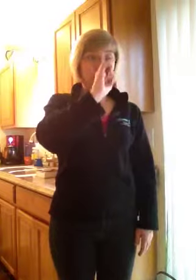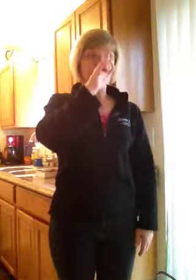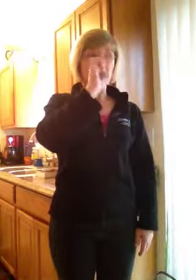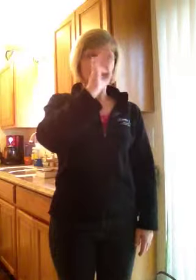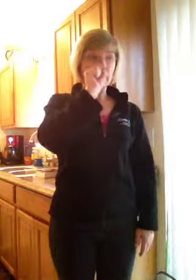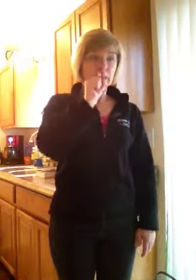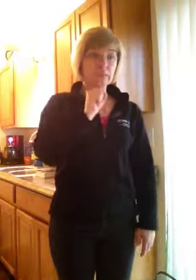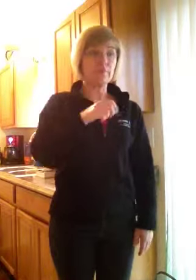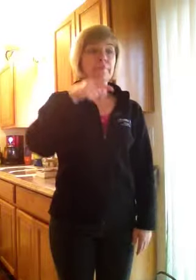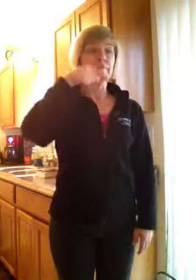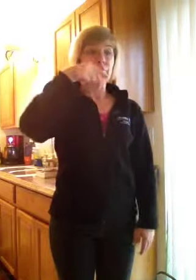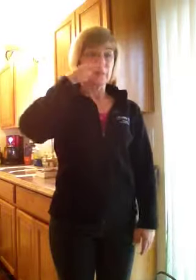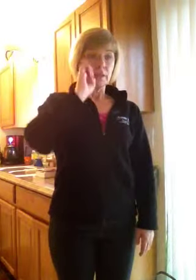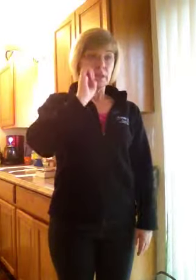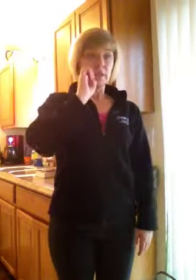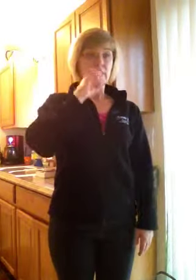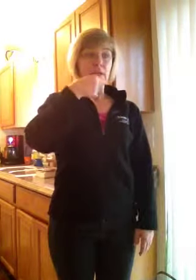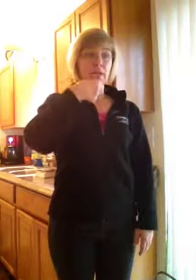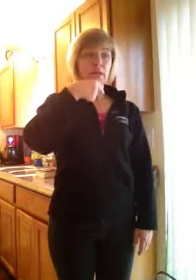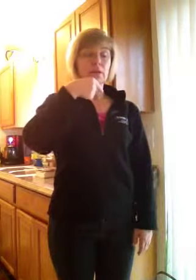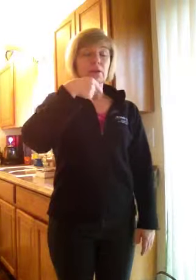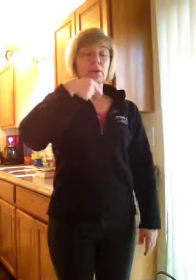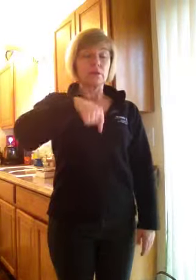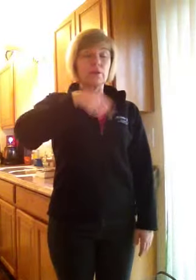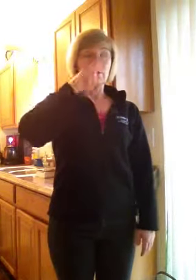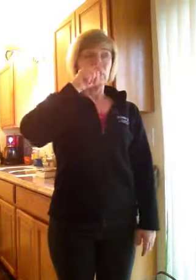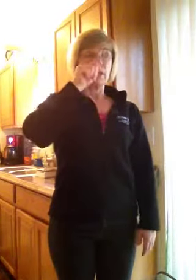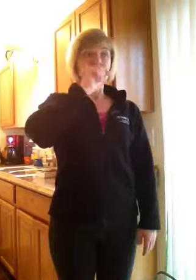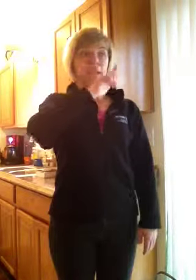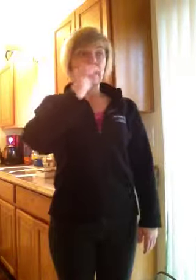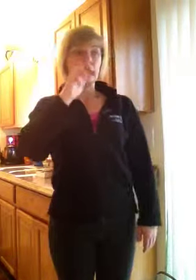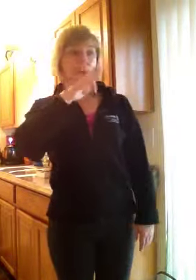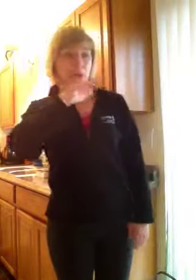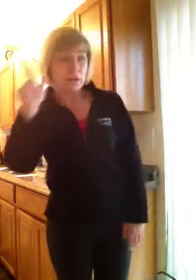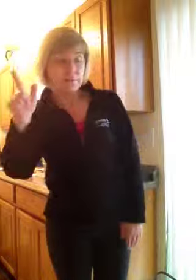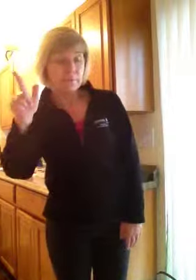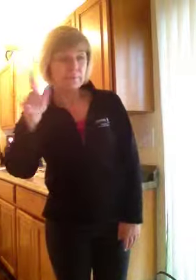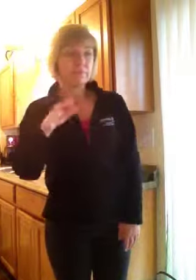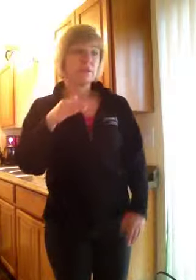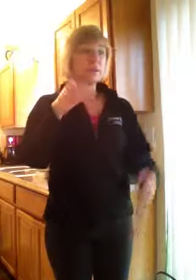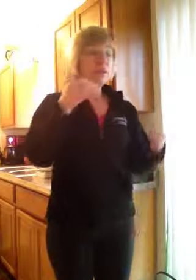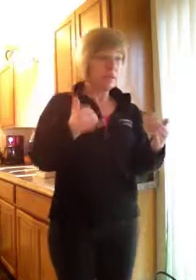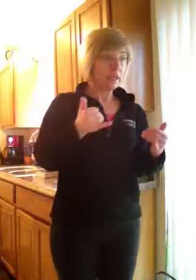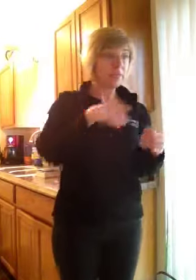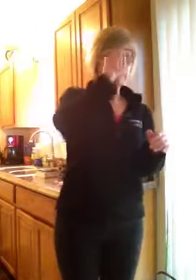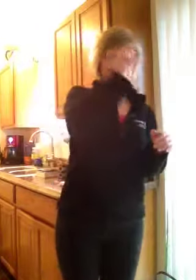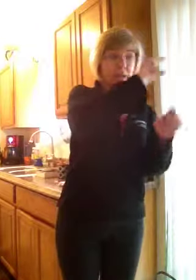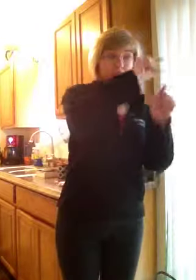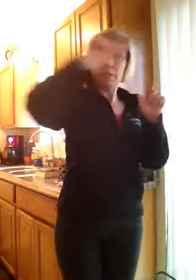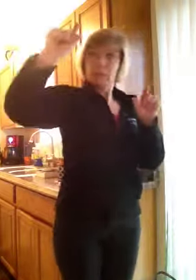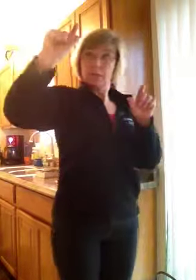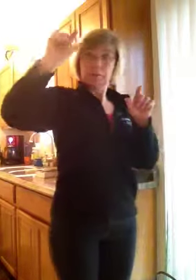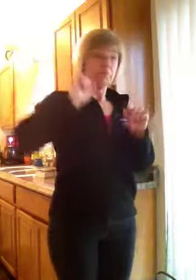obtuse. A scalene triangle can also be a right triangle, like this one. And a scalene triangle can also